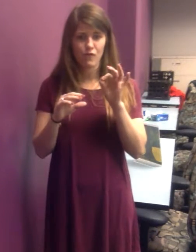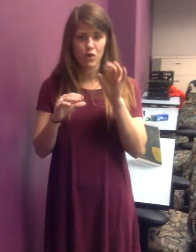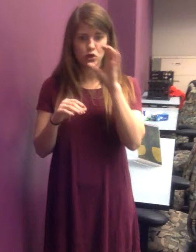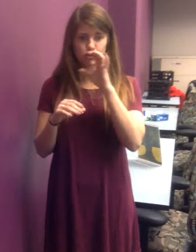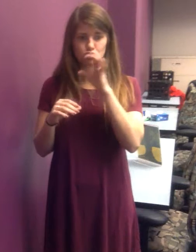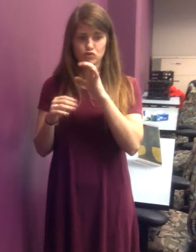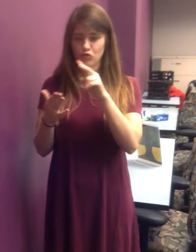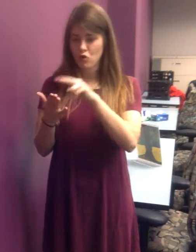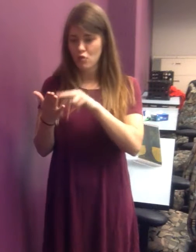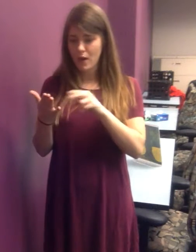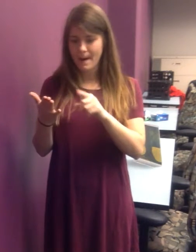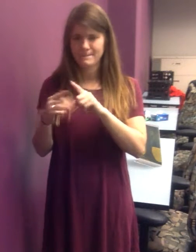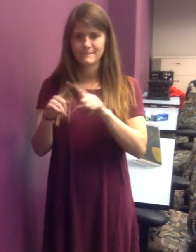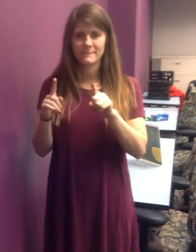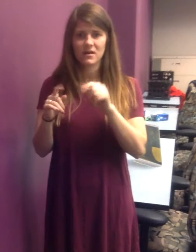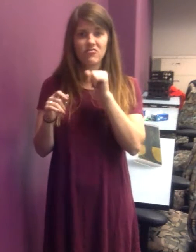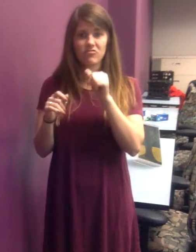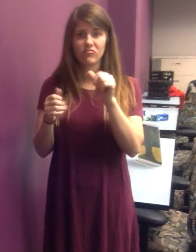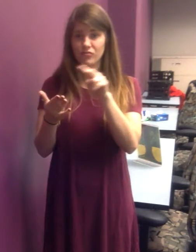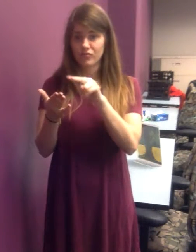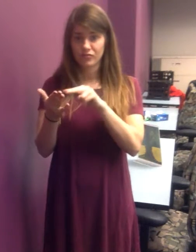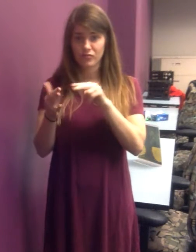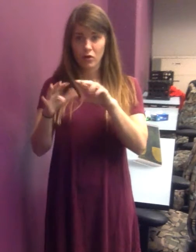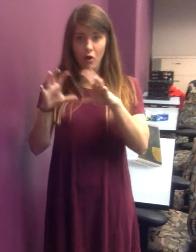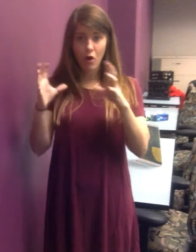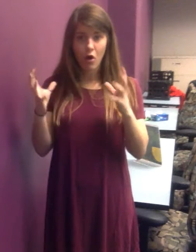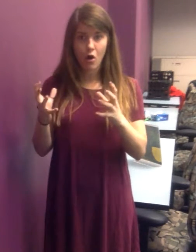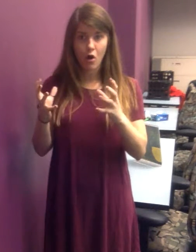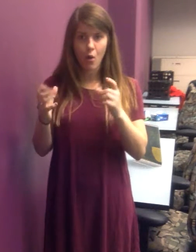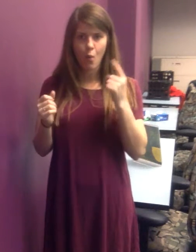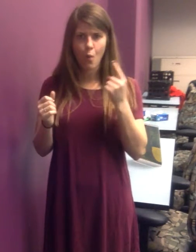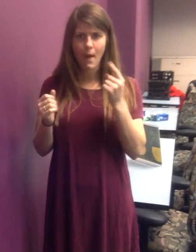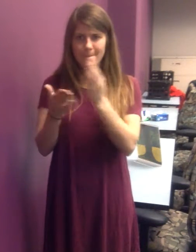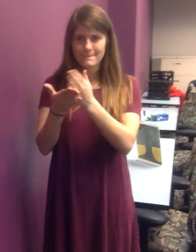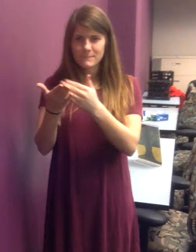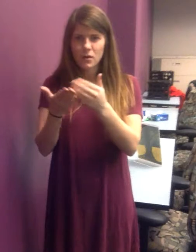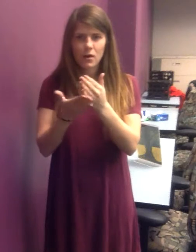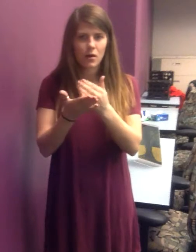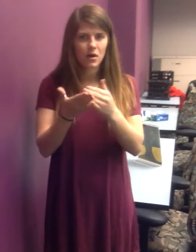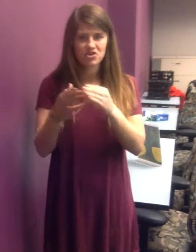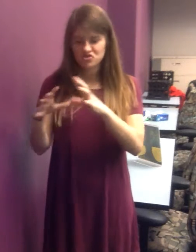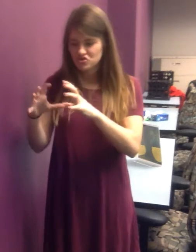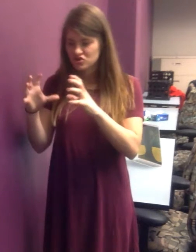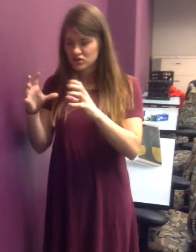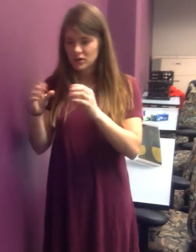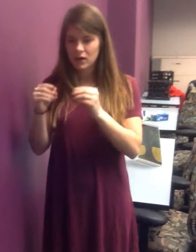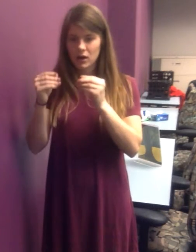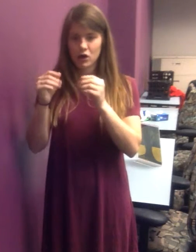1,000 hacked emails, which included scientists' internal conversations about global temperature data. These people have already been revealed as not having any